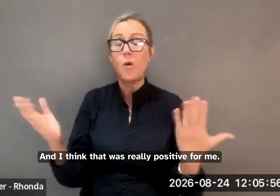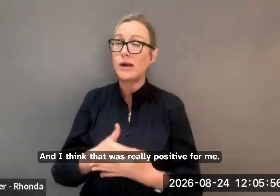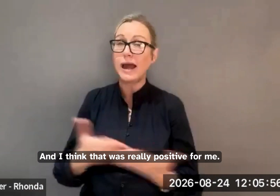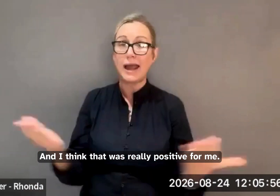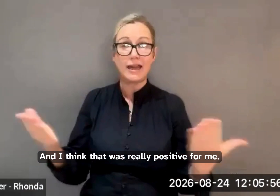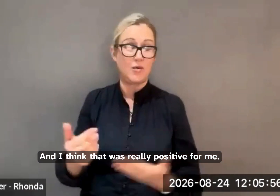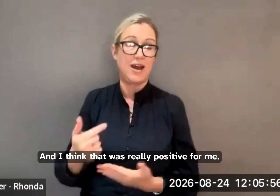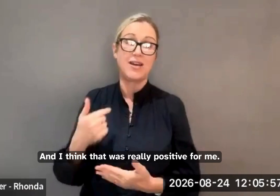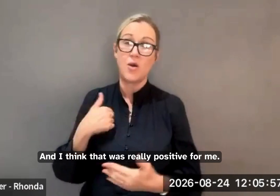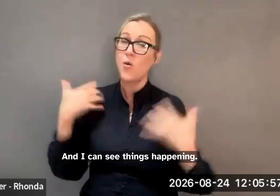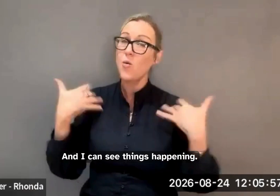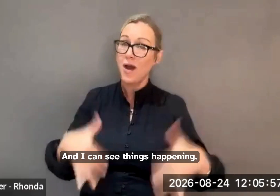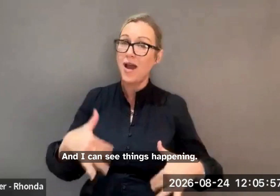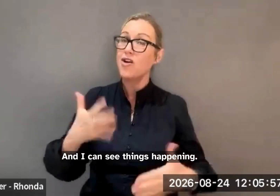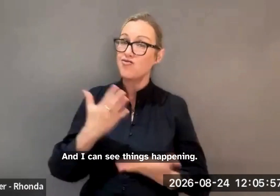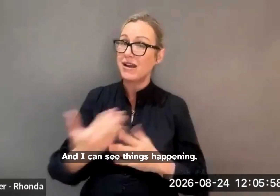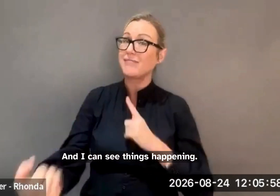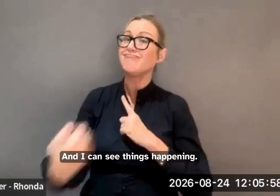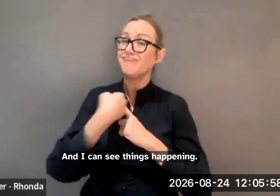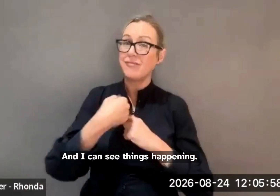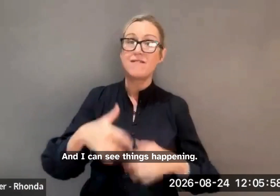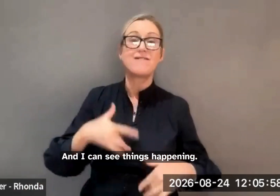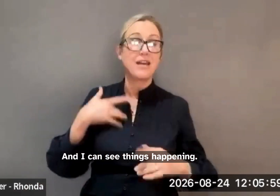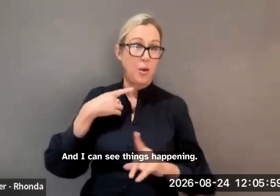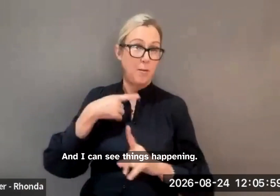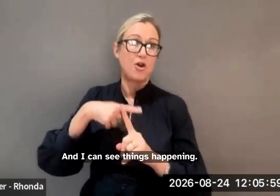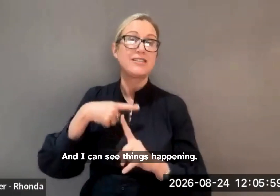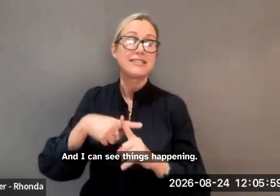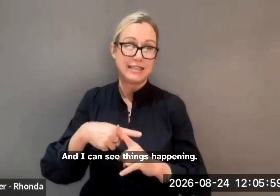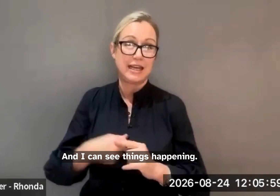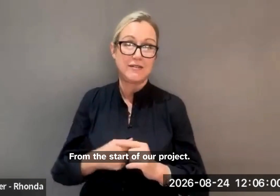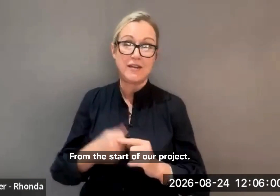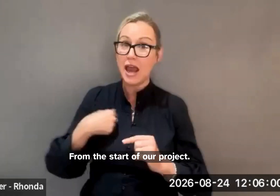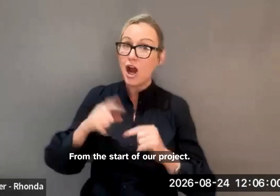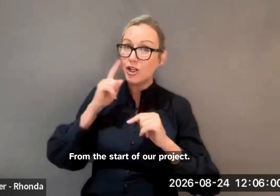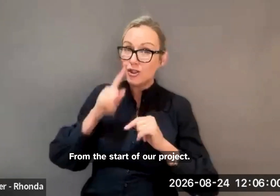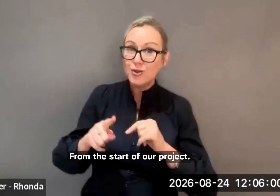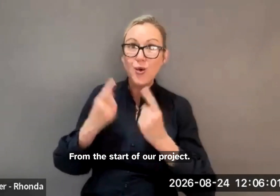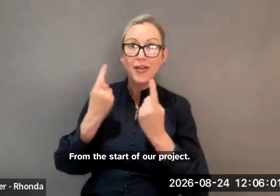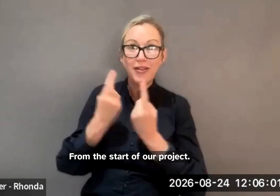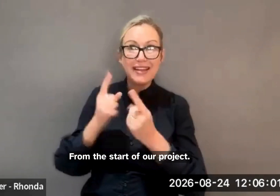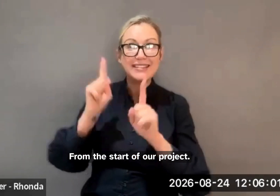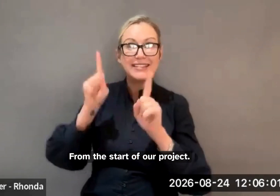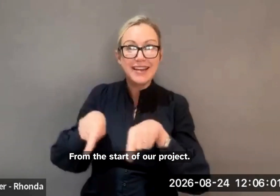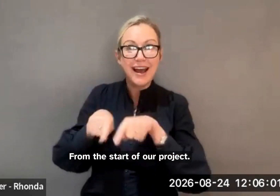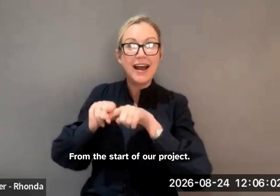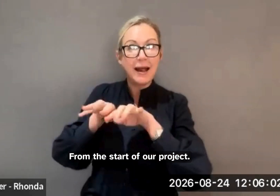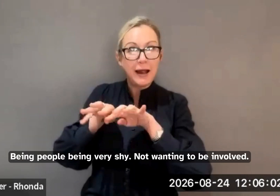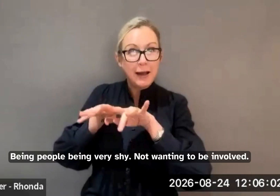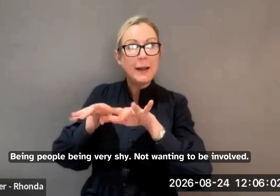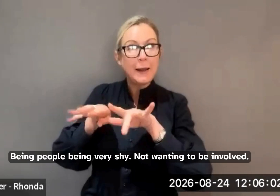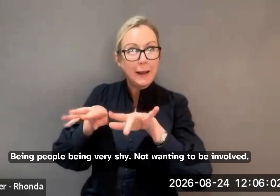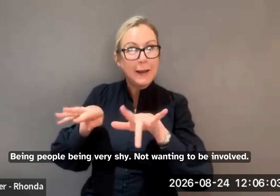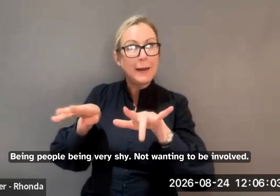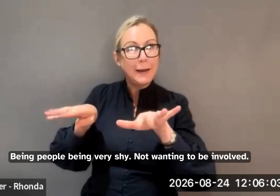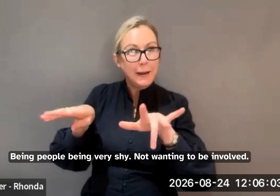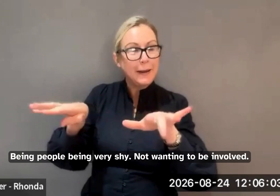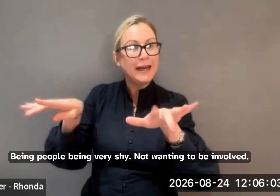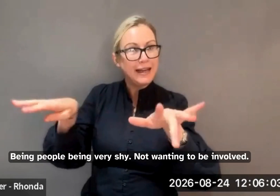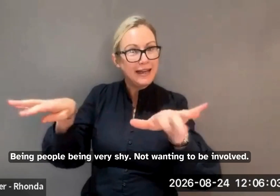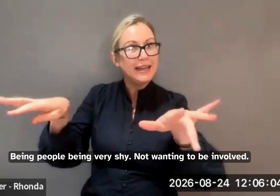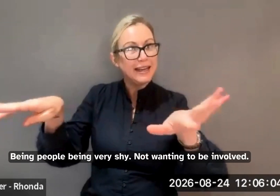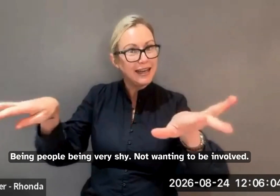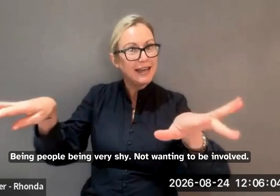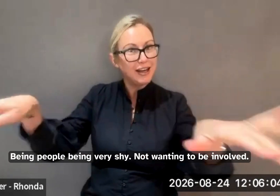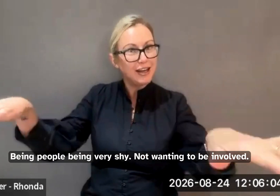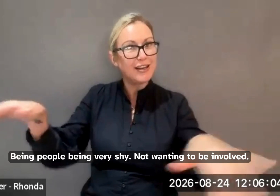really positive for me. And I can see things happening from the start of our project,